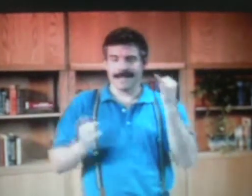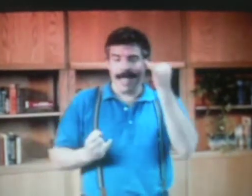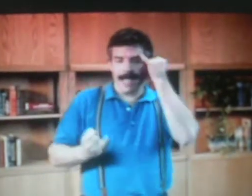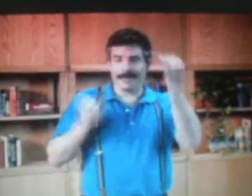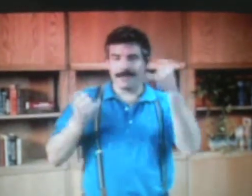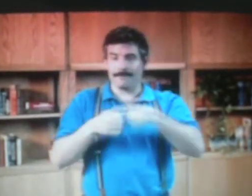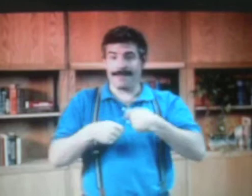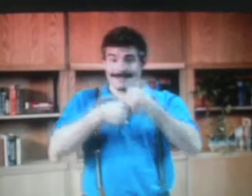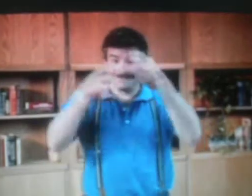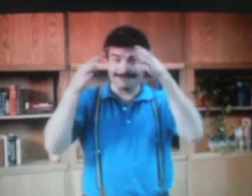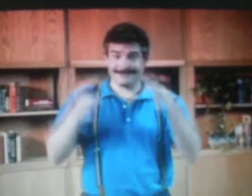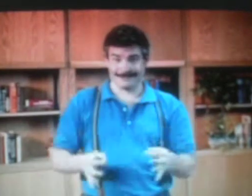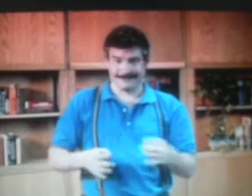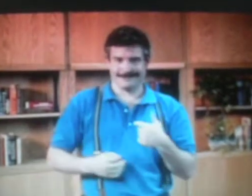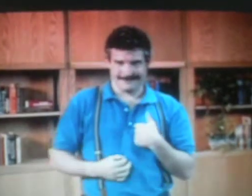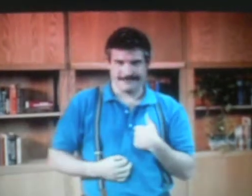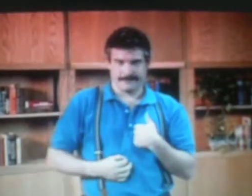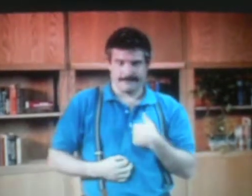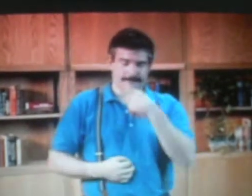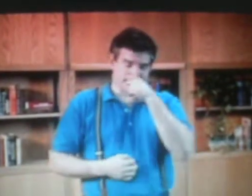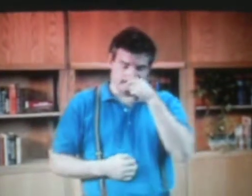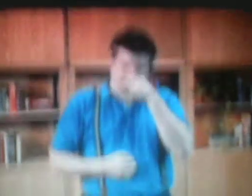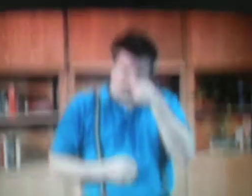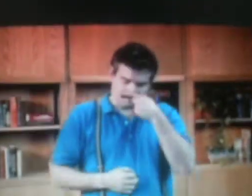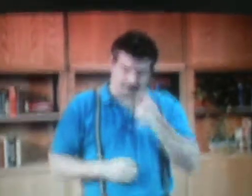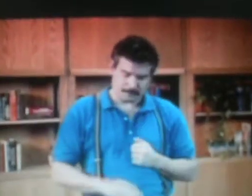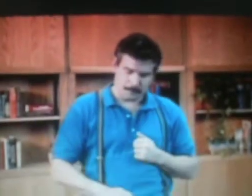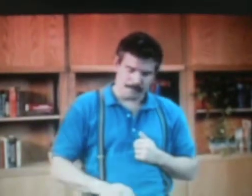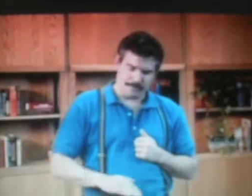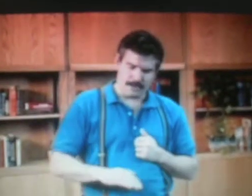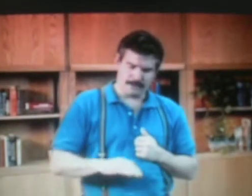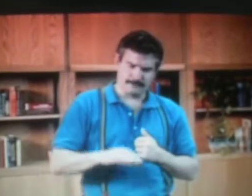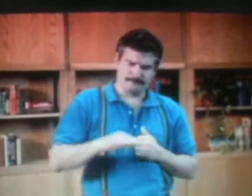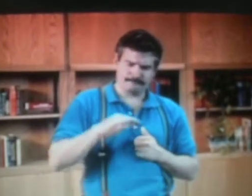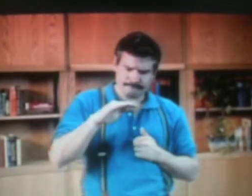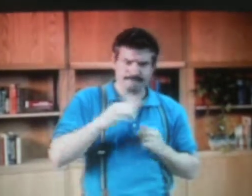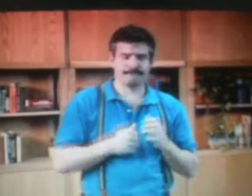And that really helped me develop my skills and create an idea.